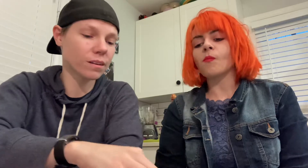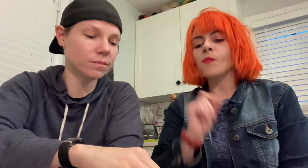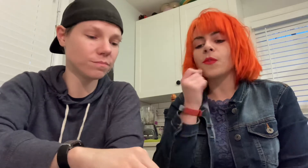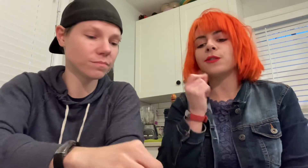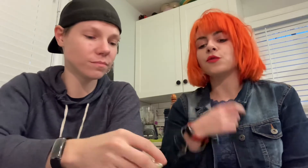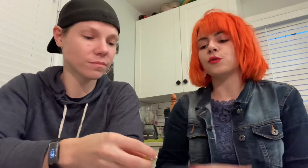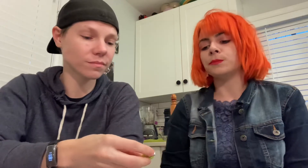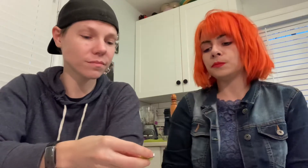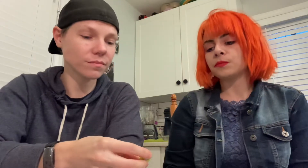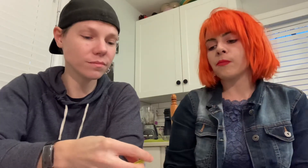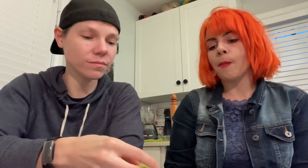That's cool.